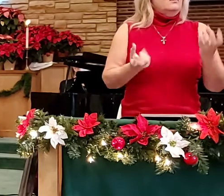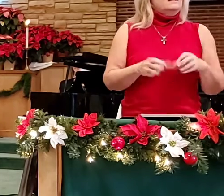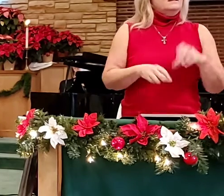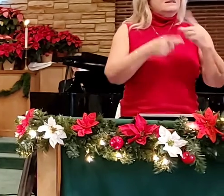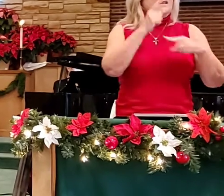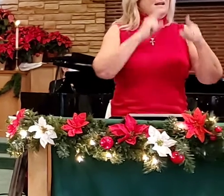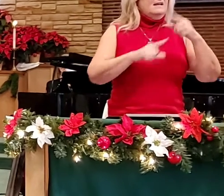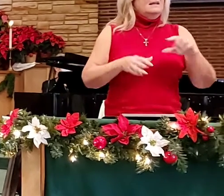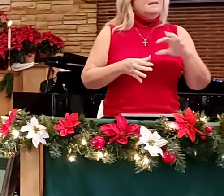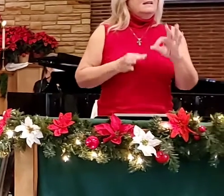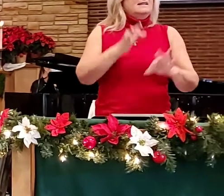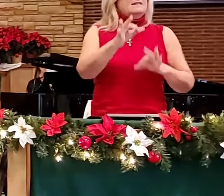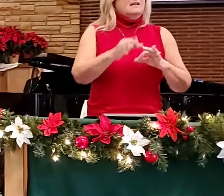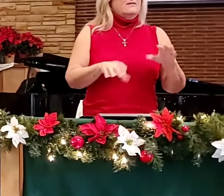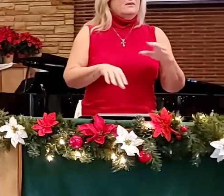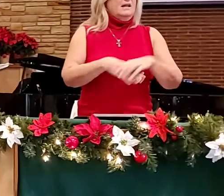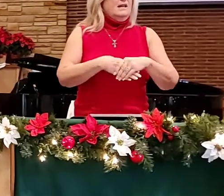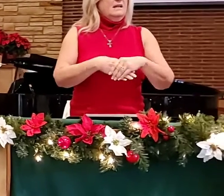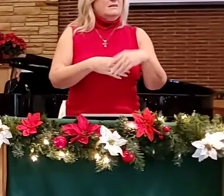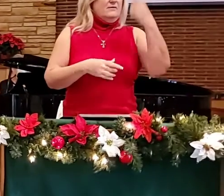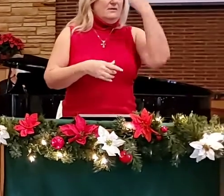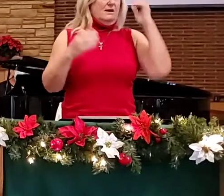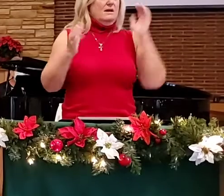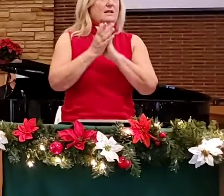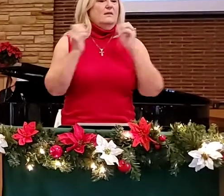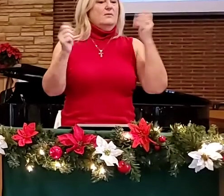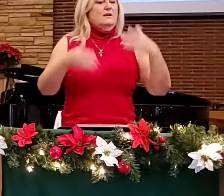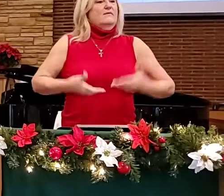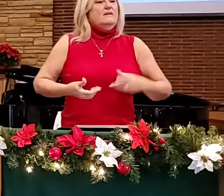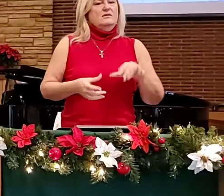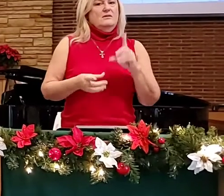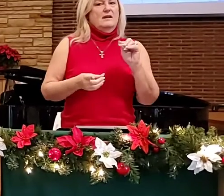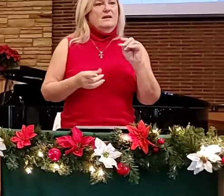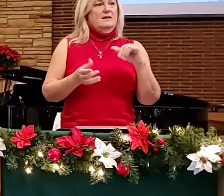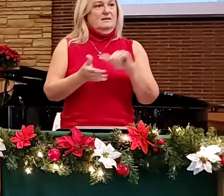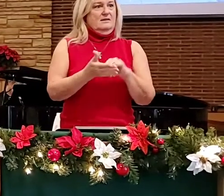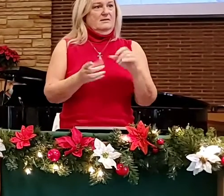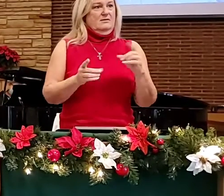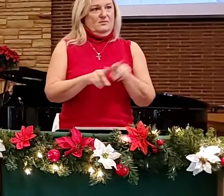sign instead of holding hands for the Alleluia, we invite you to do that as well.